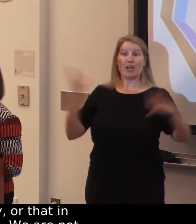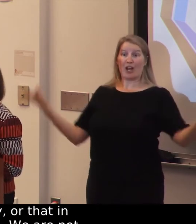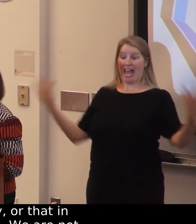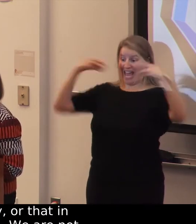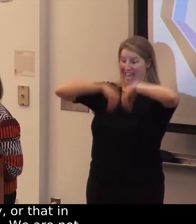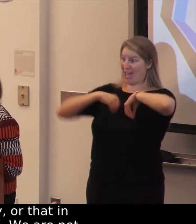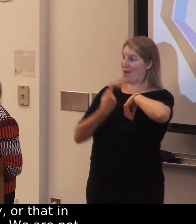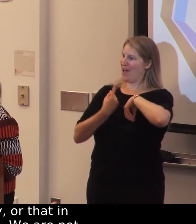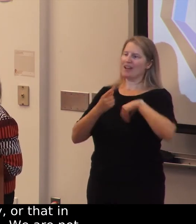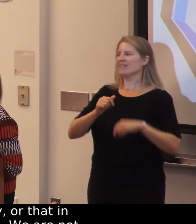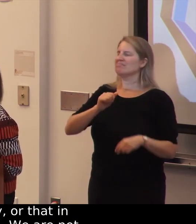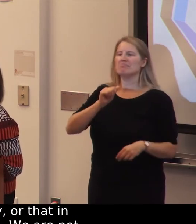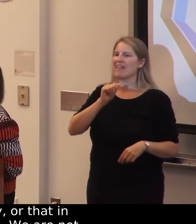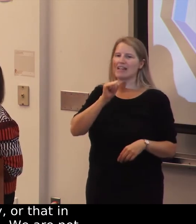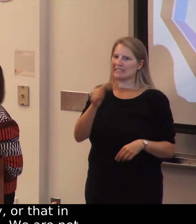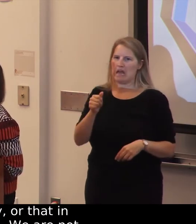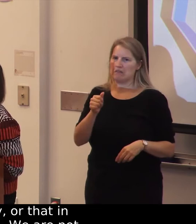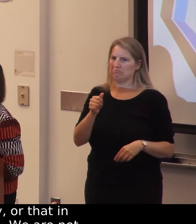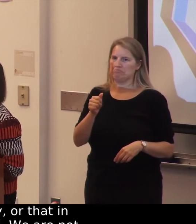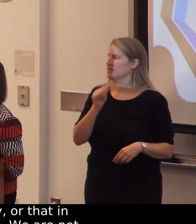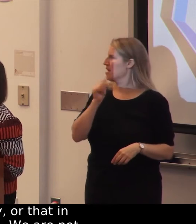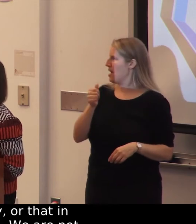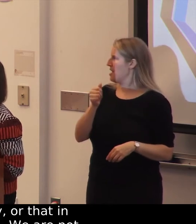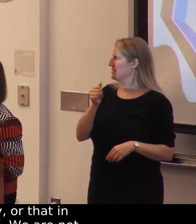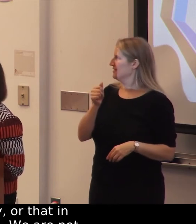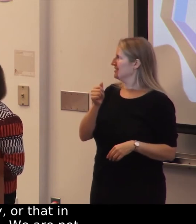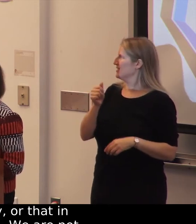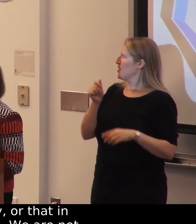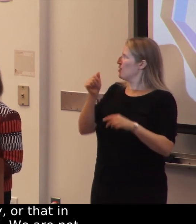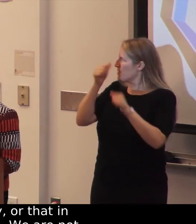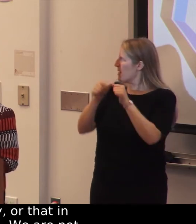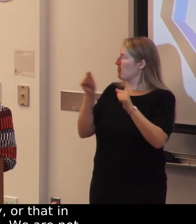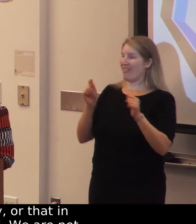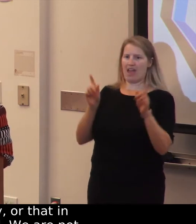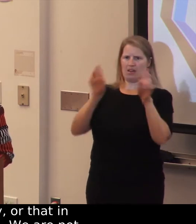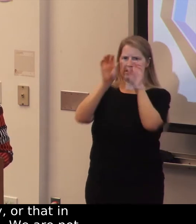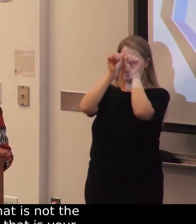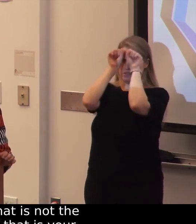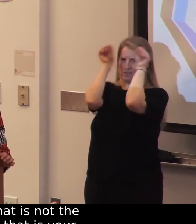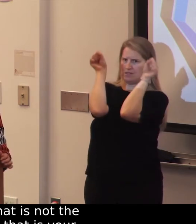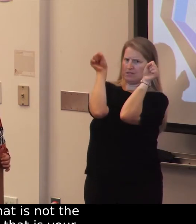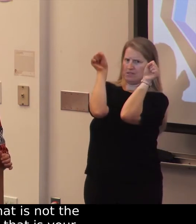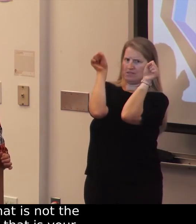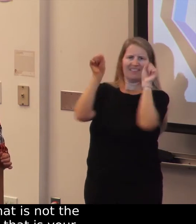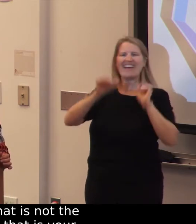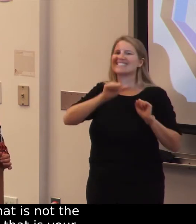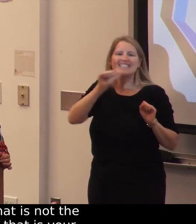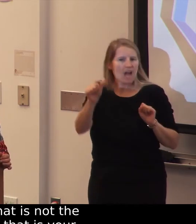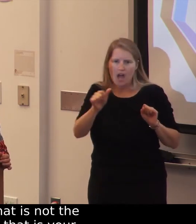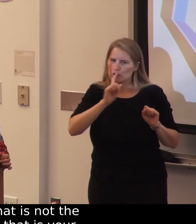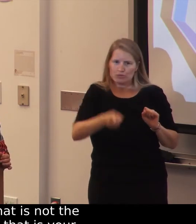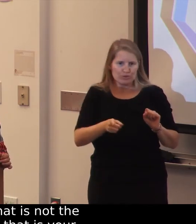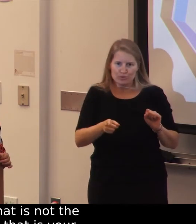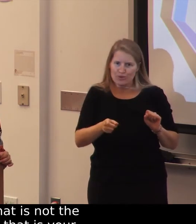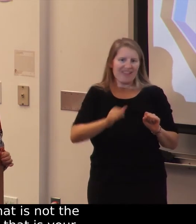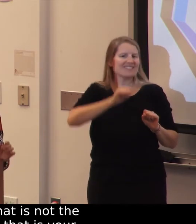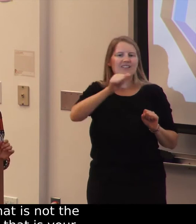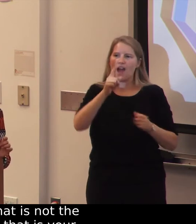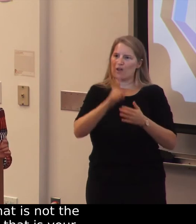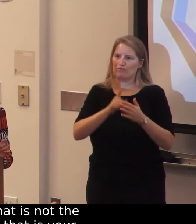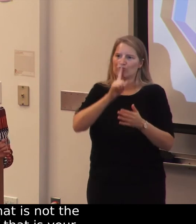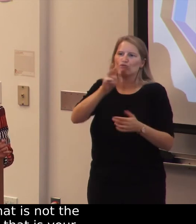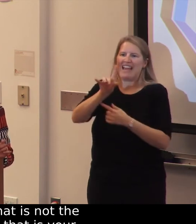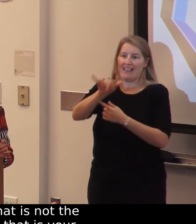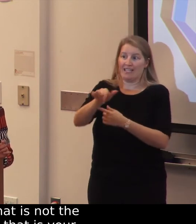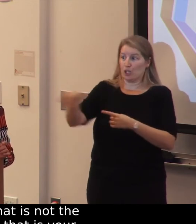want to keep that little boy or that little man in your head. We are not two native speakers in one person. That is not the fact. So if that is